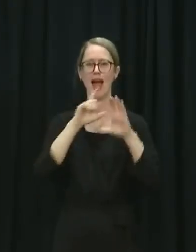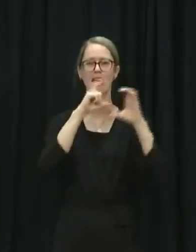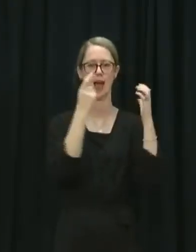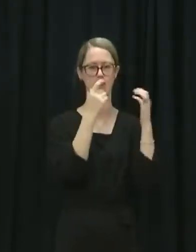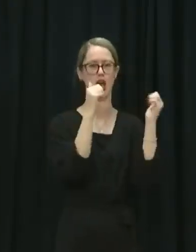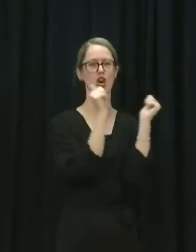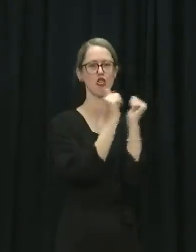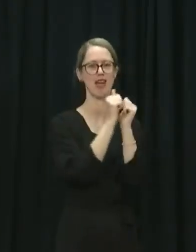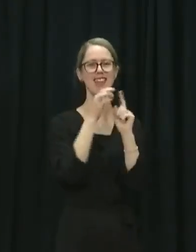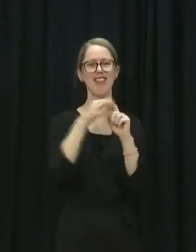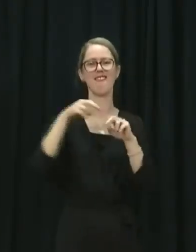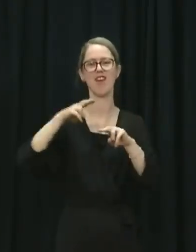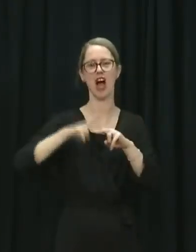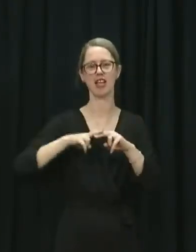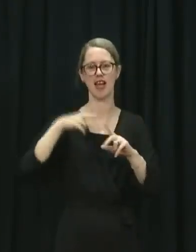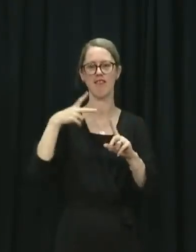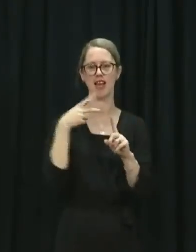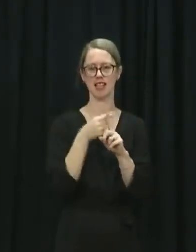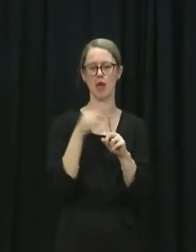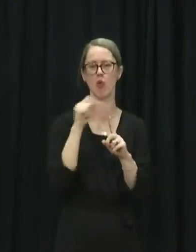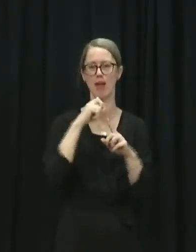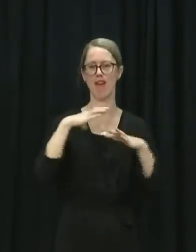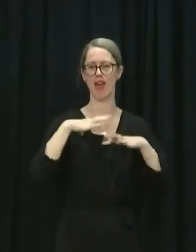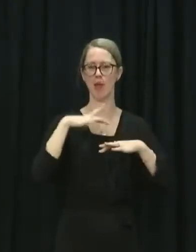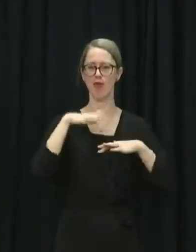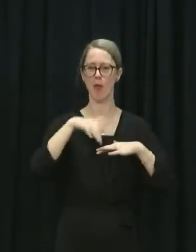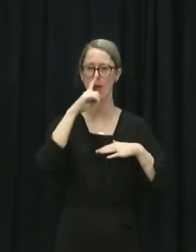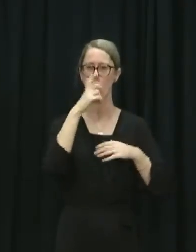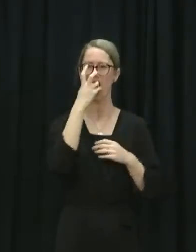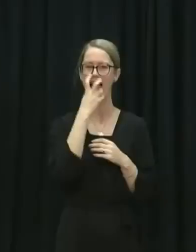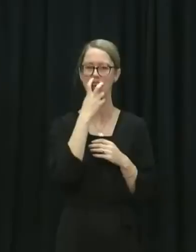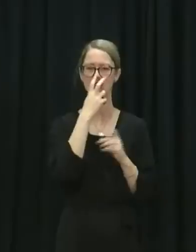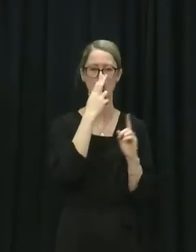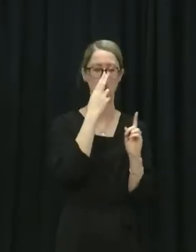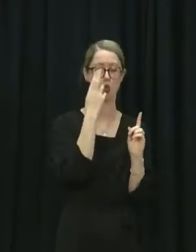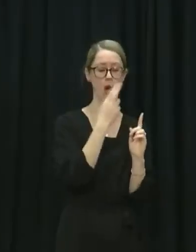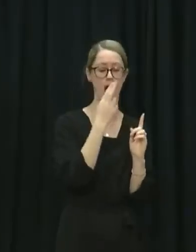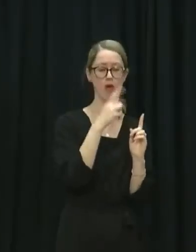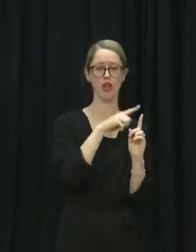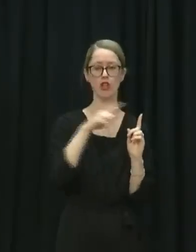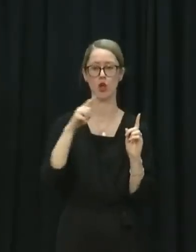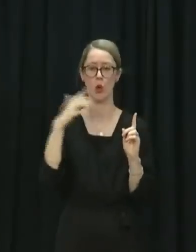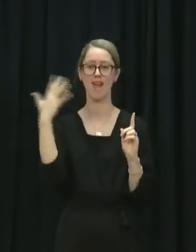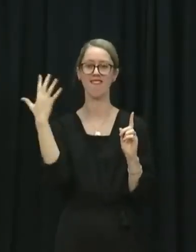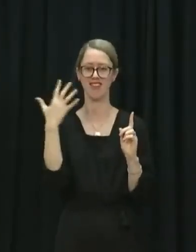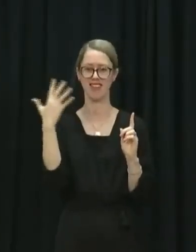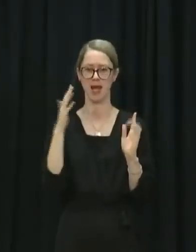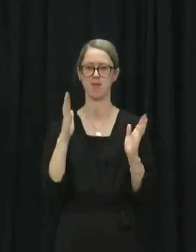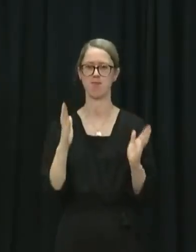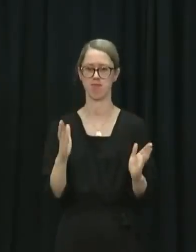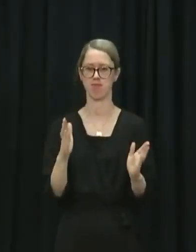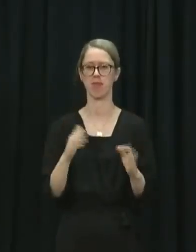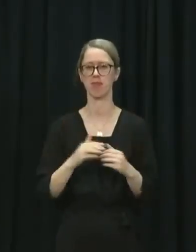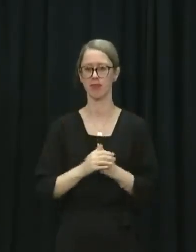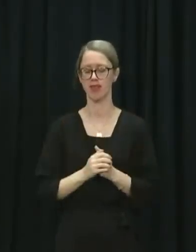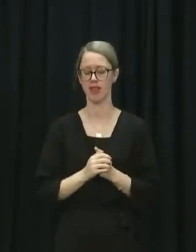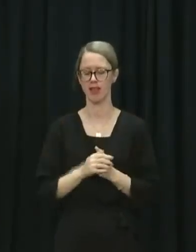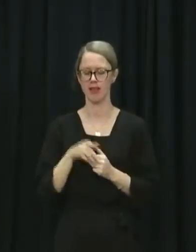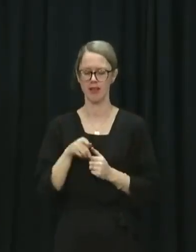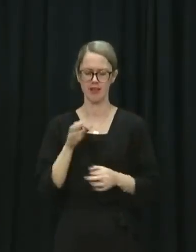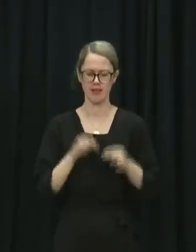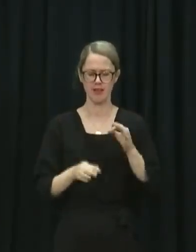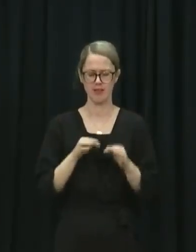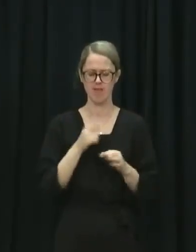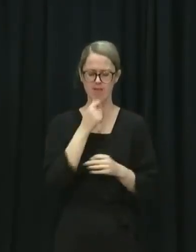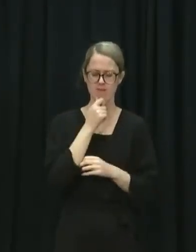to make the Pfizer vaccine available for 12 to 15-year-olds. This is not a decision we have taken lightly. Many of us